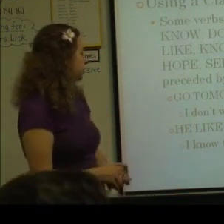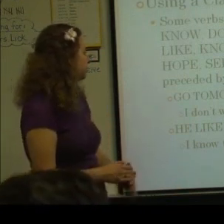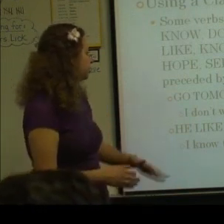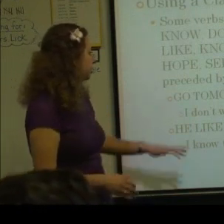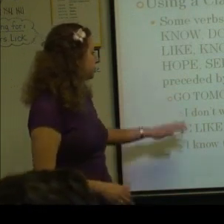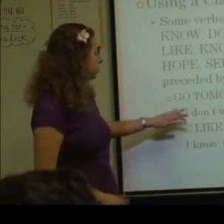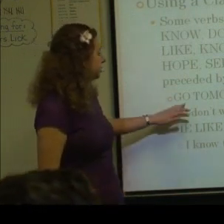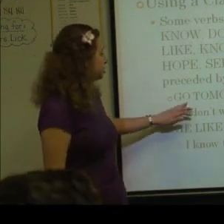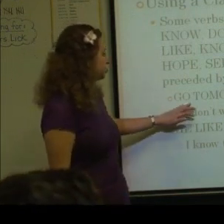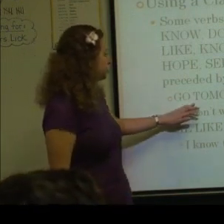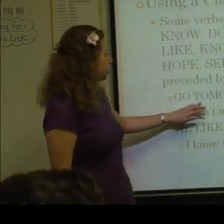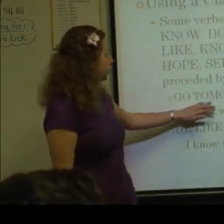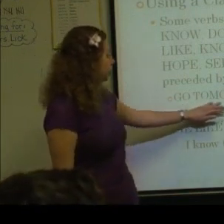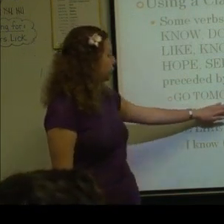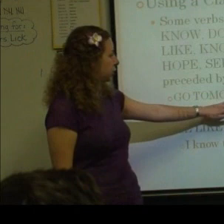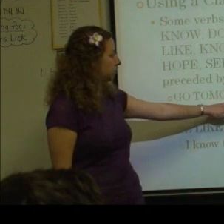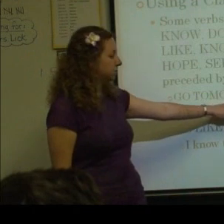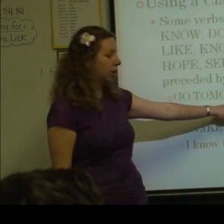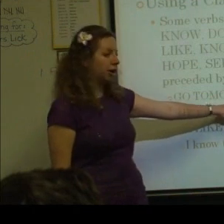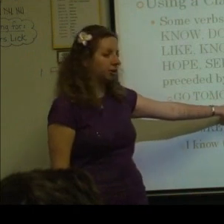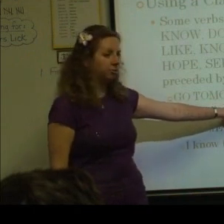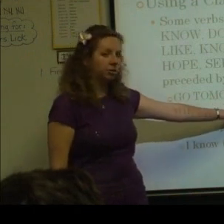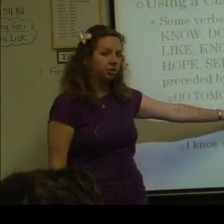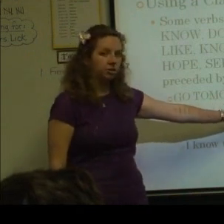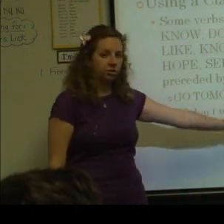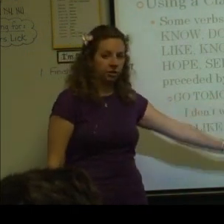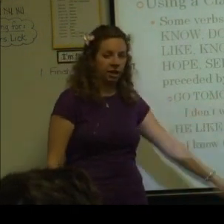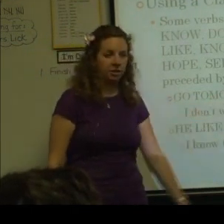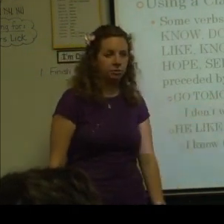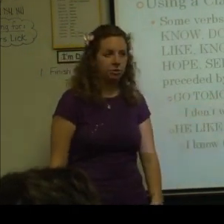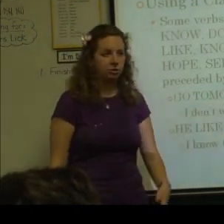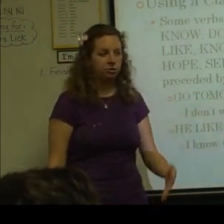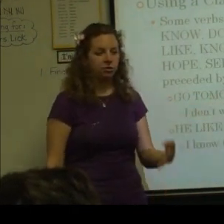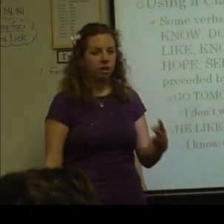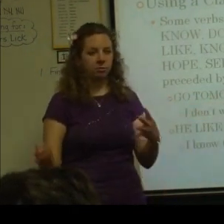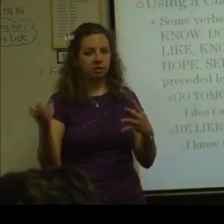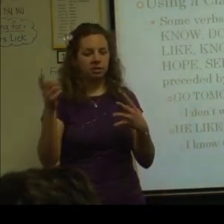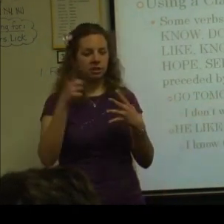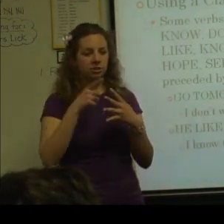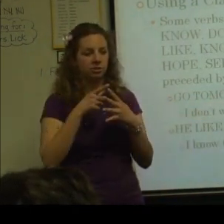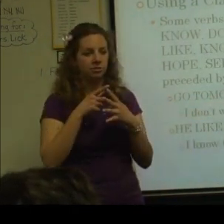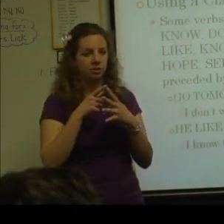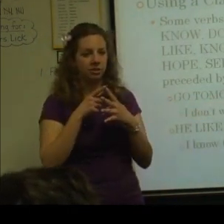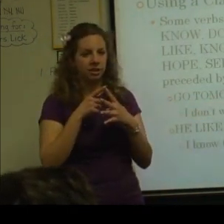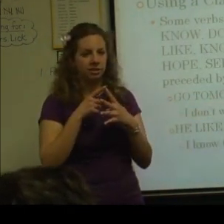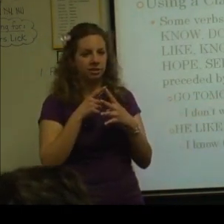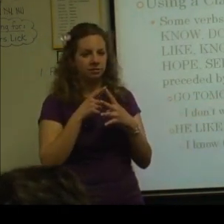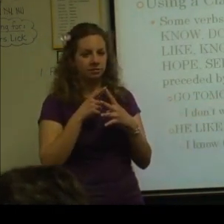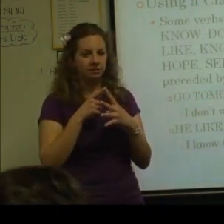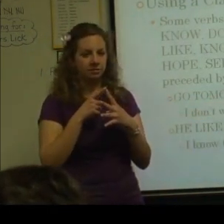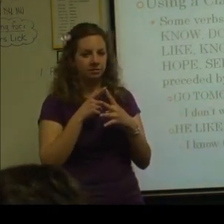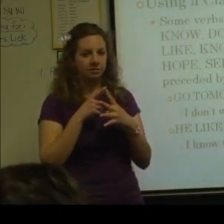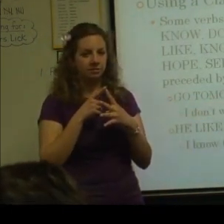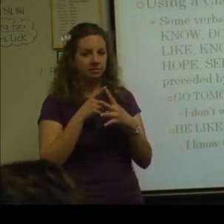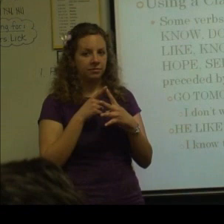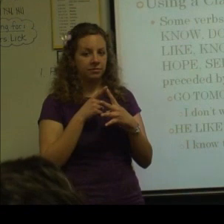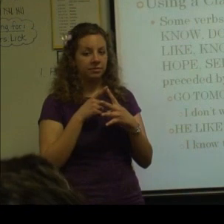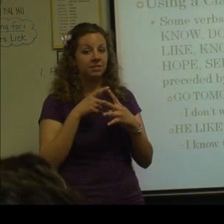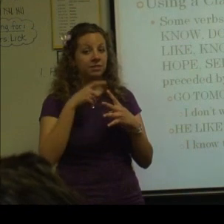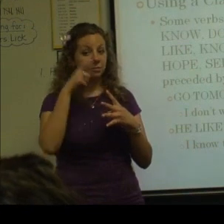if the topicalization was over, go tomorrow. Okay, so what do you do for topicalization? There's 4 things. So